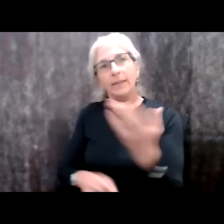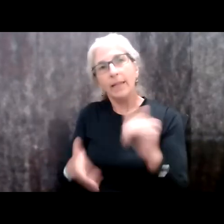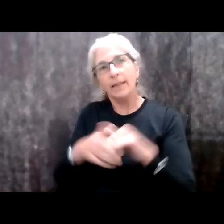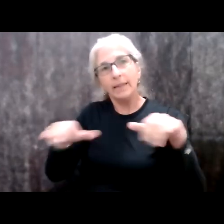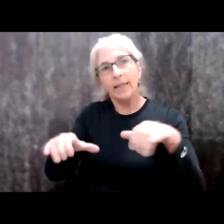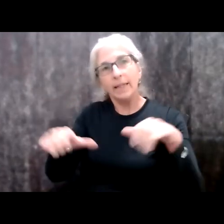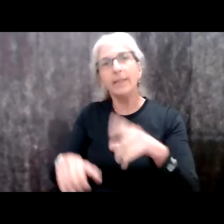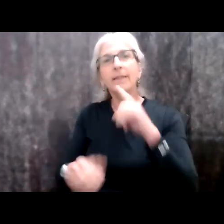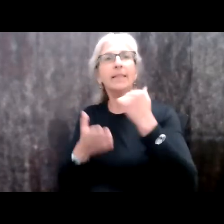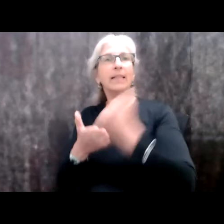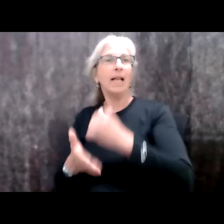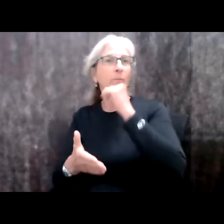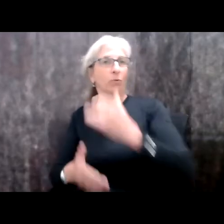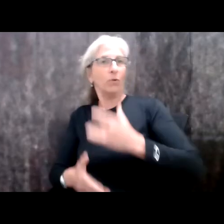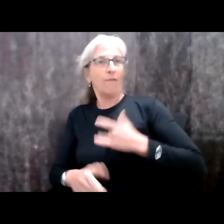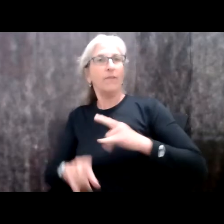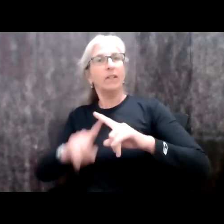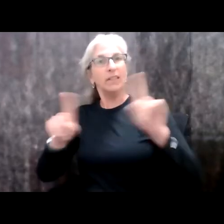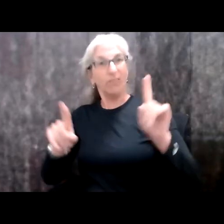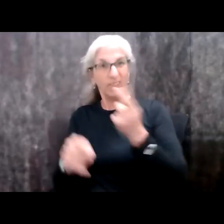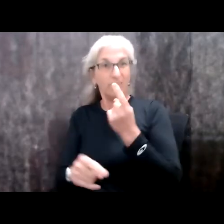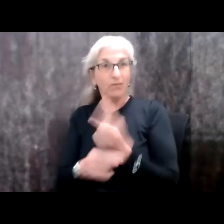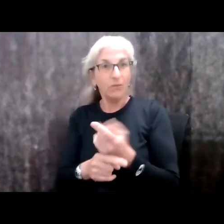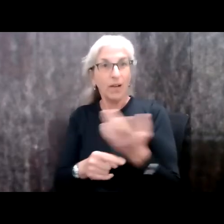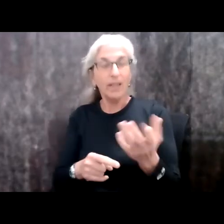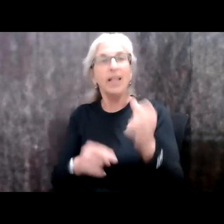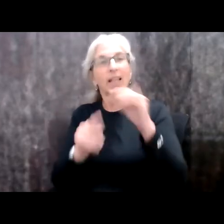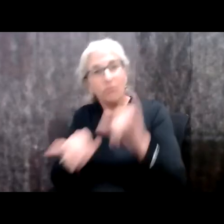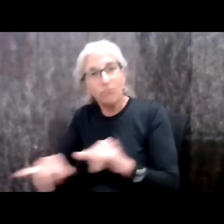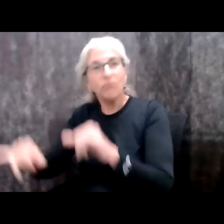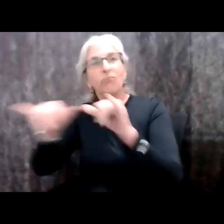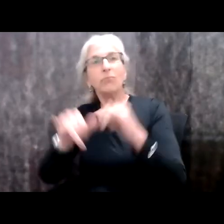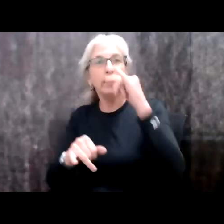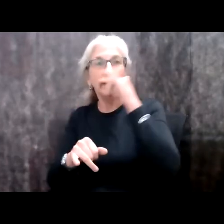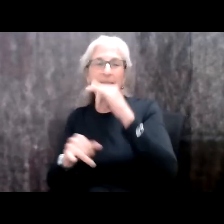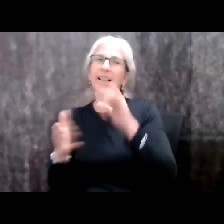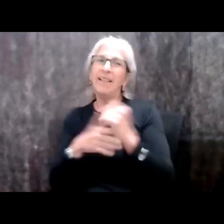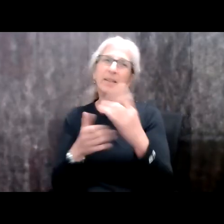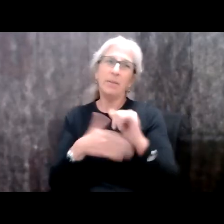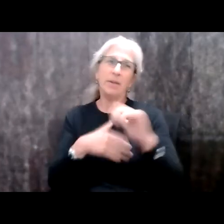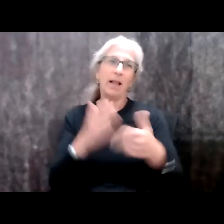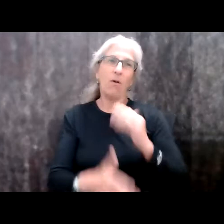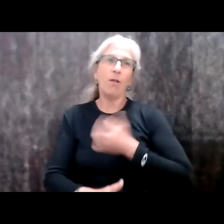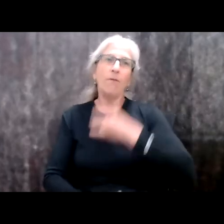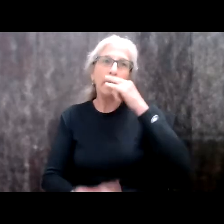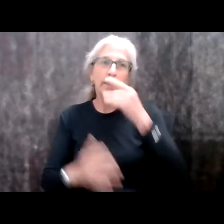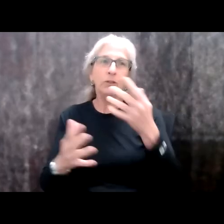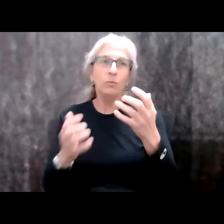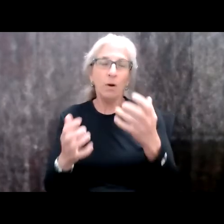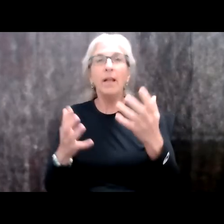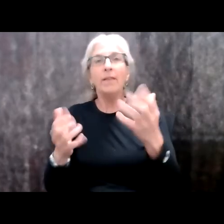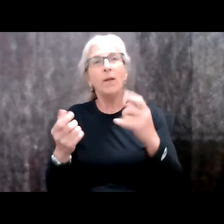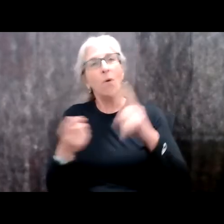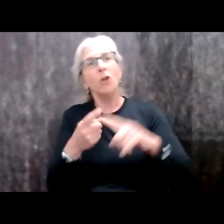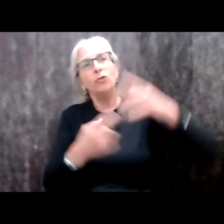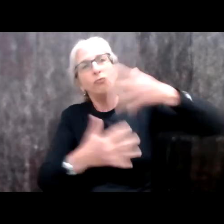it helps you not feel different, right? And I think that that's something that all of our children want. They want to be around people that make them